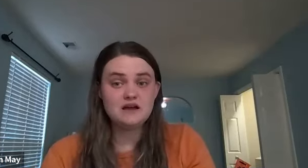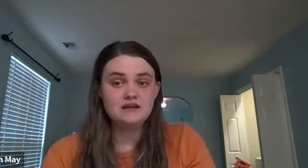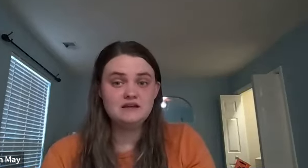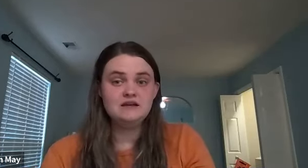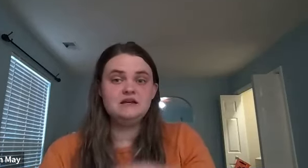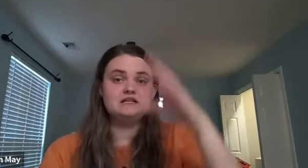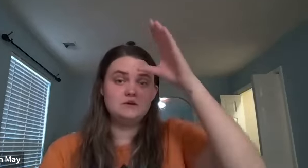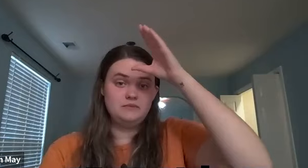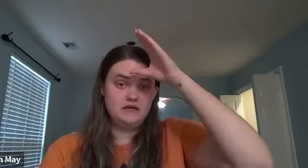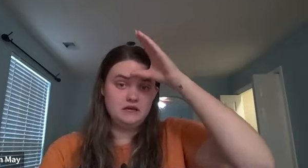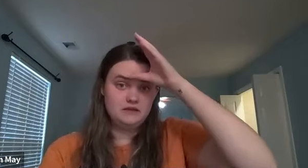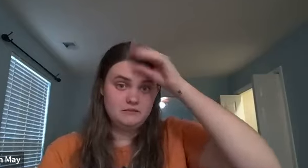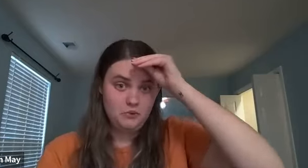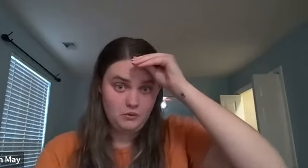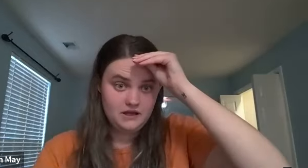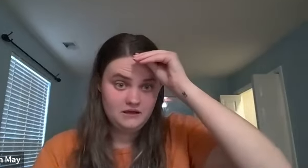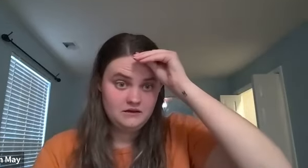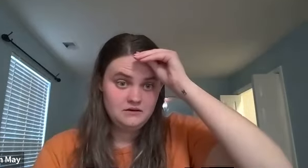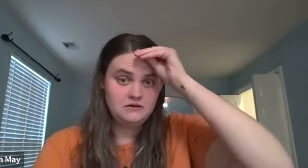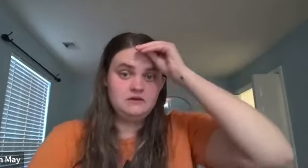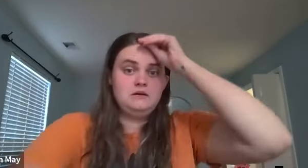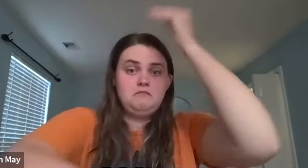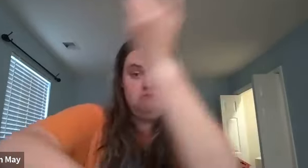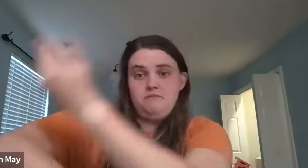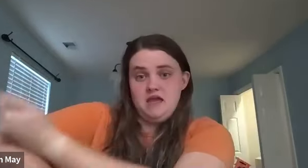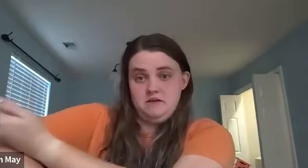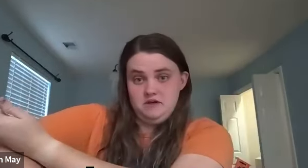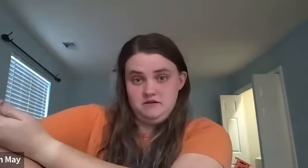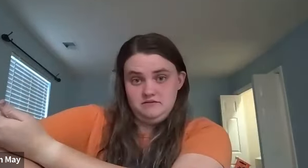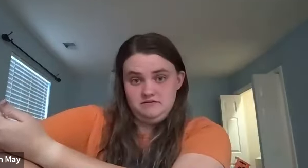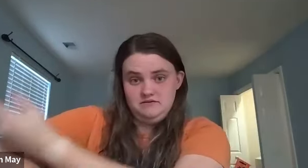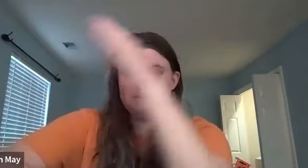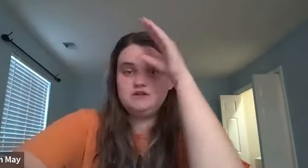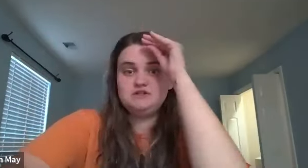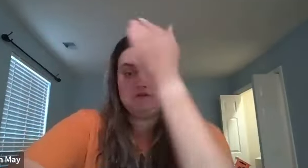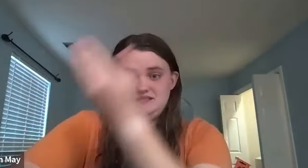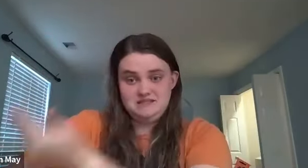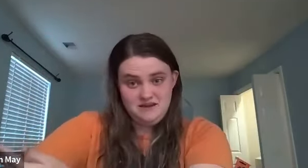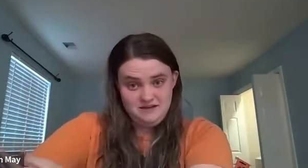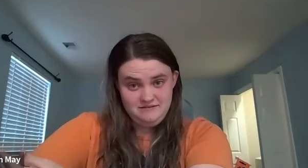son is going to be boy, baby. So son.